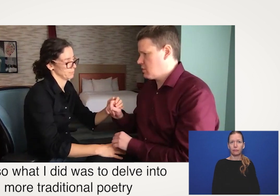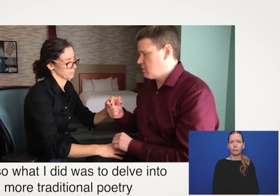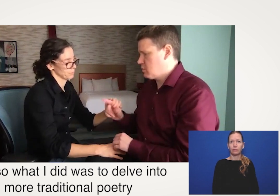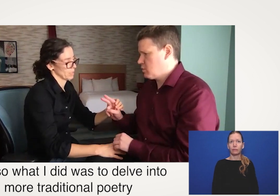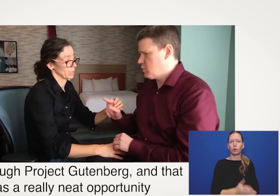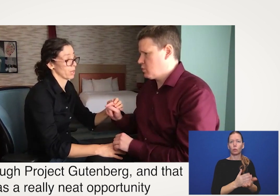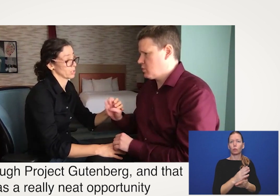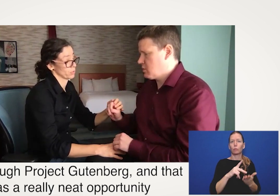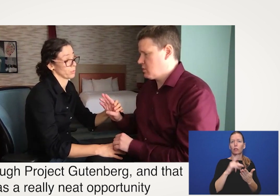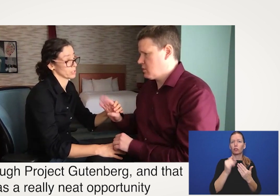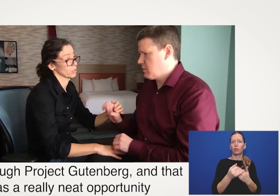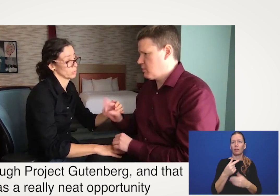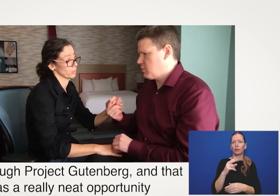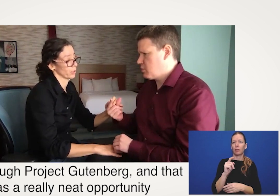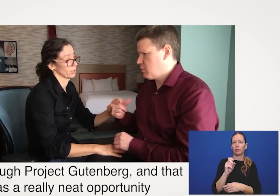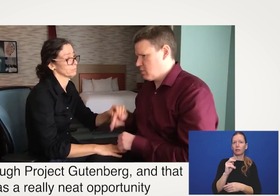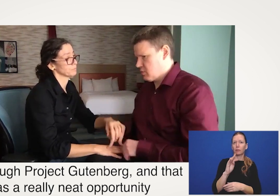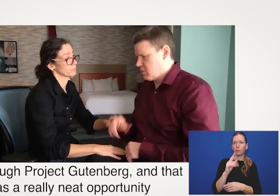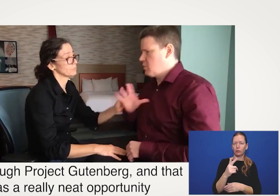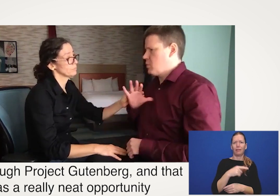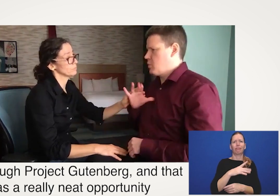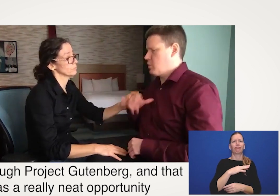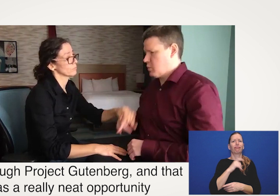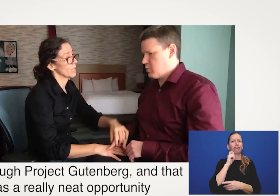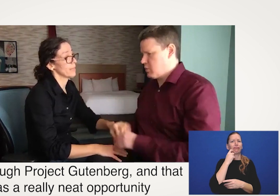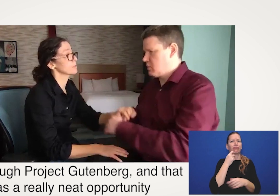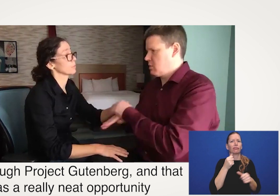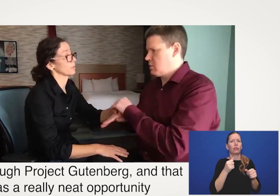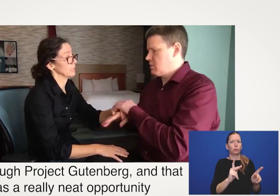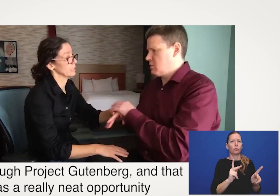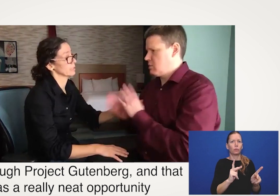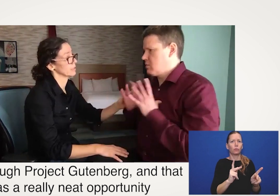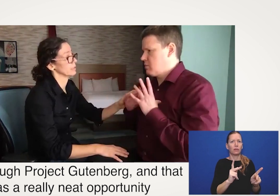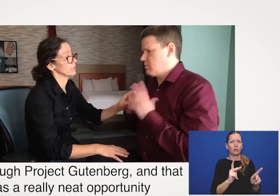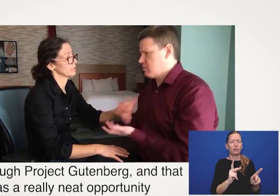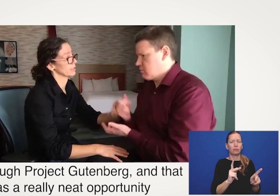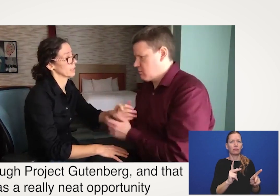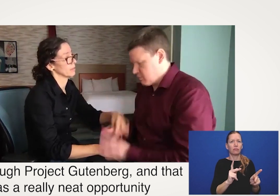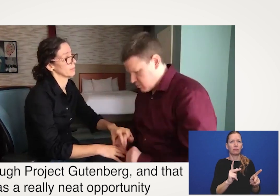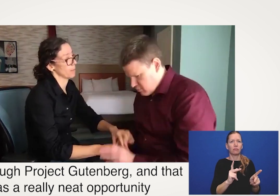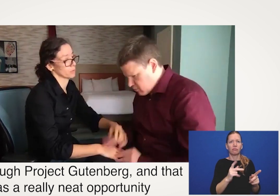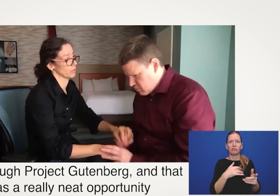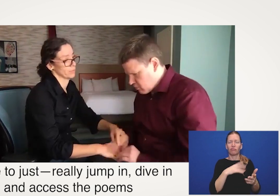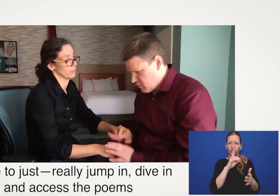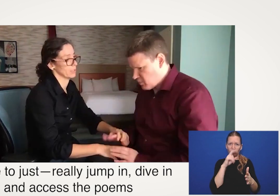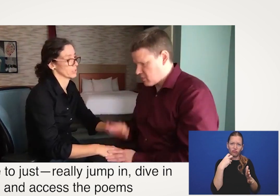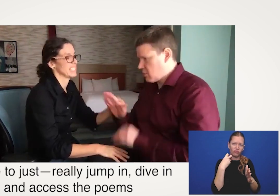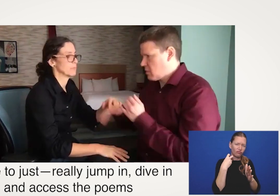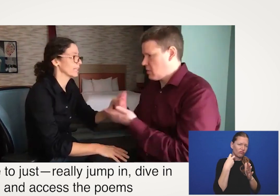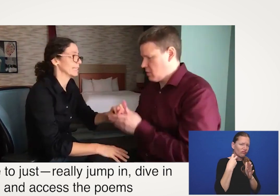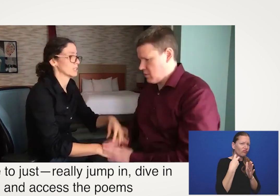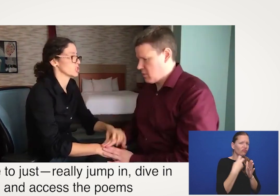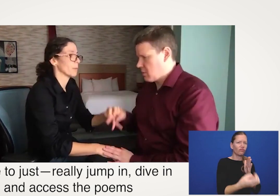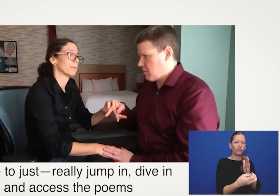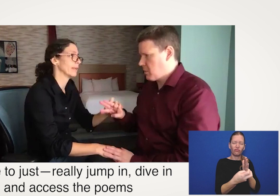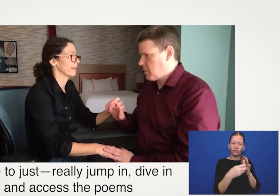poetry, like Project Gutenberg. And that was a really neat opportunity for me to just